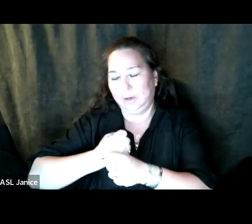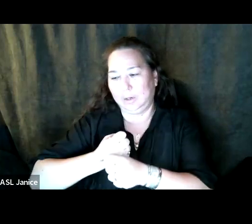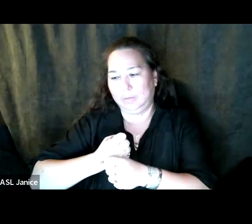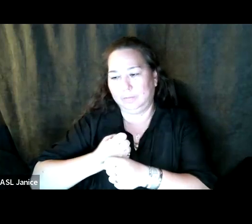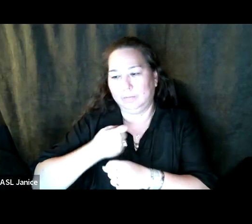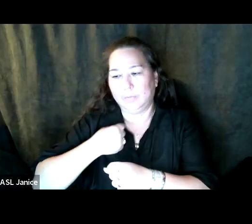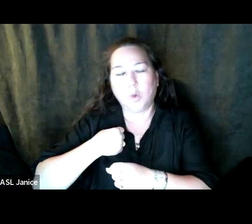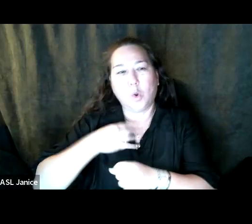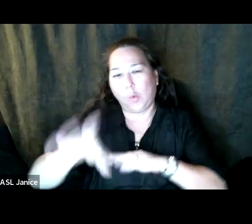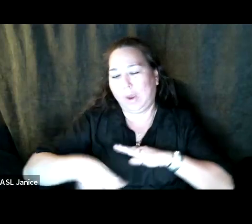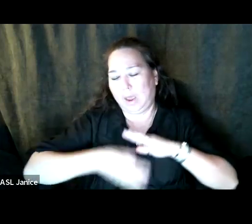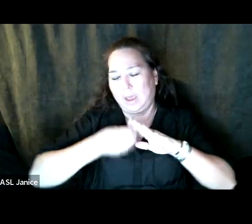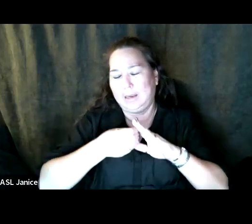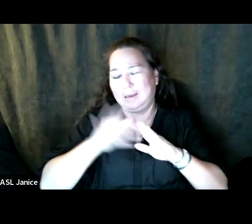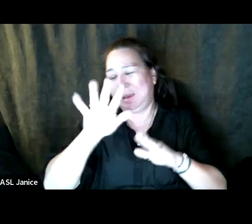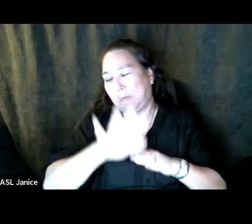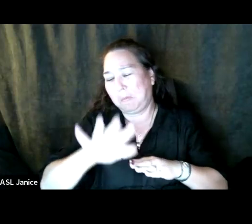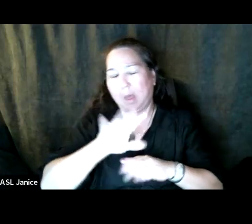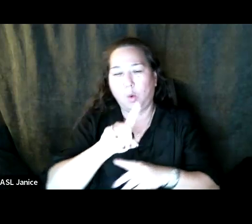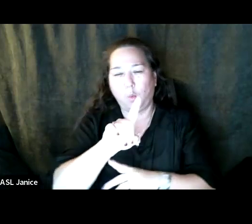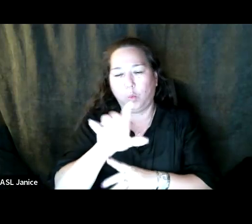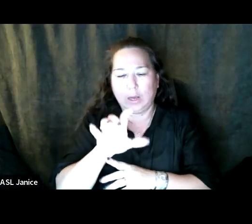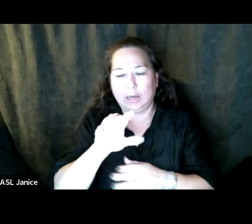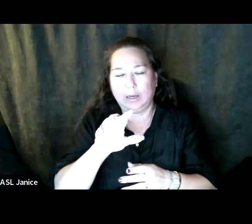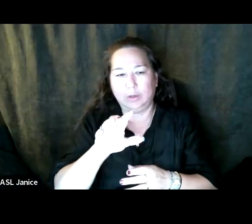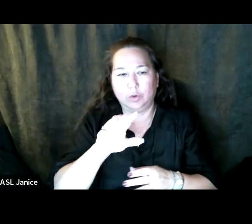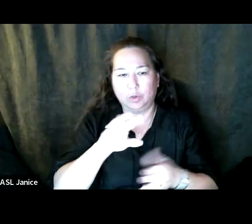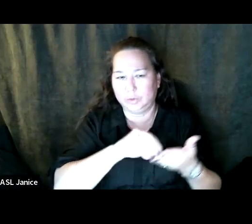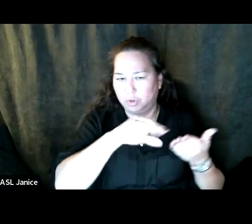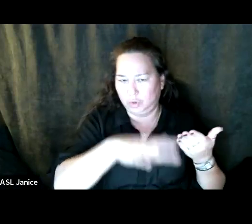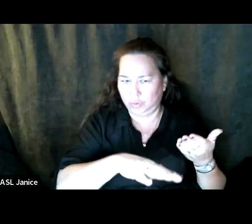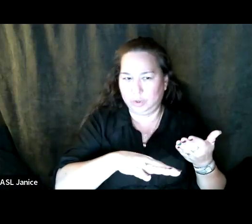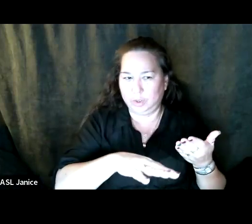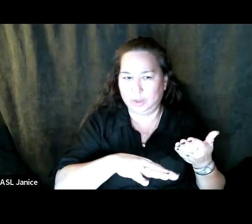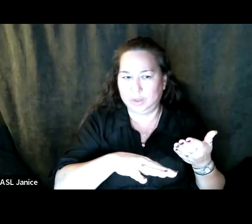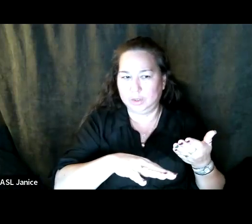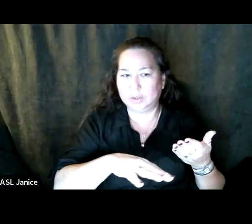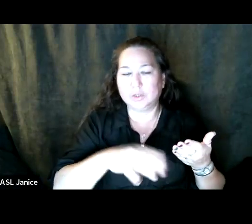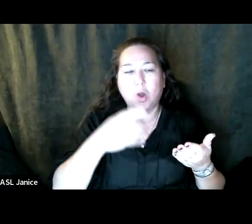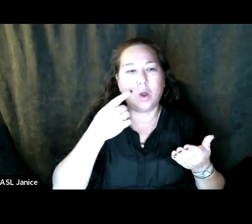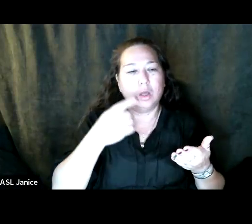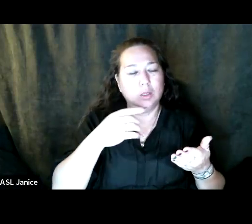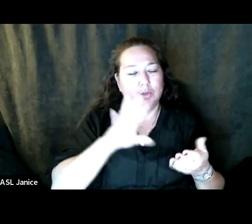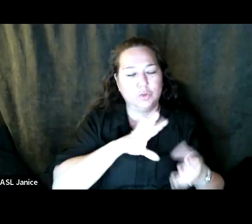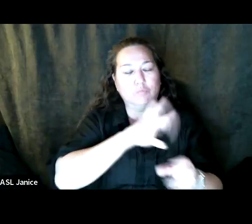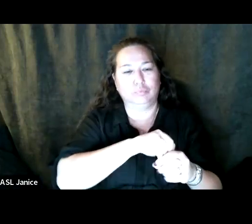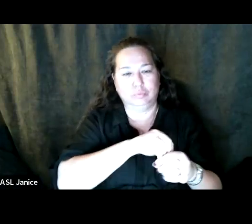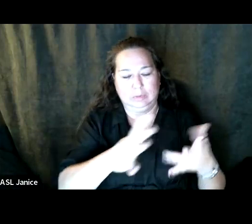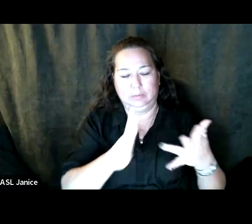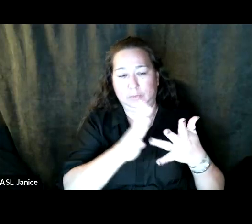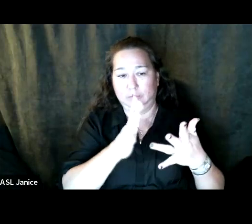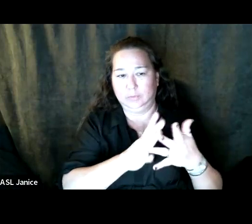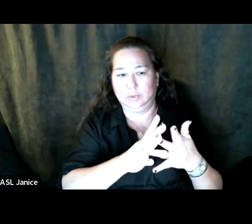100 kids in the 9th grade every year for the next 4 years.